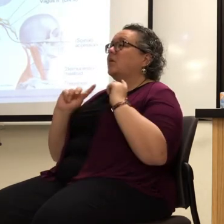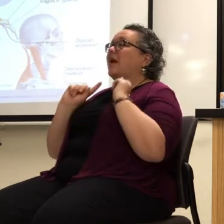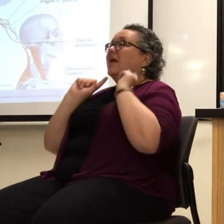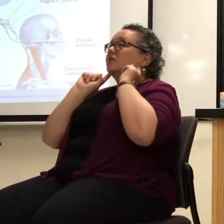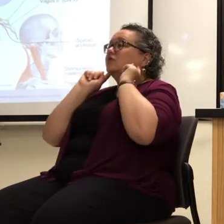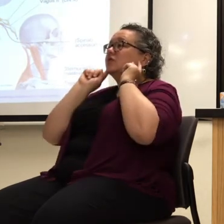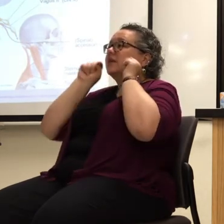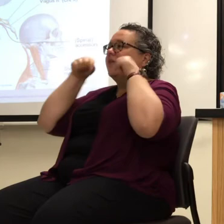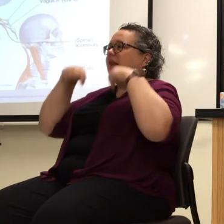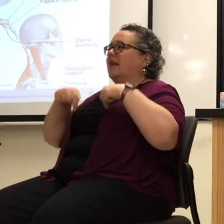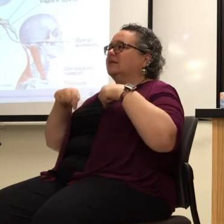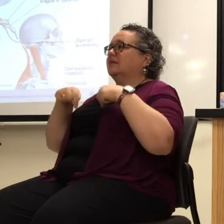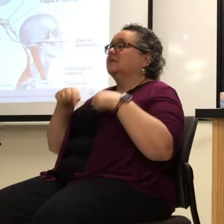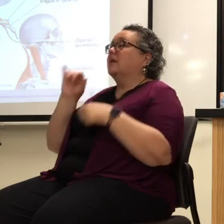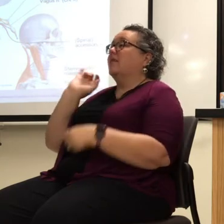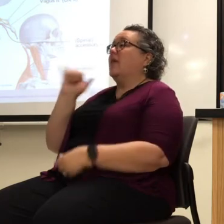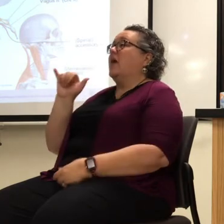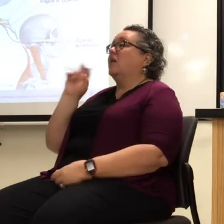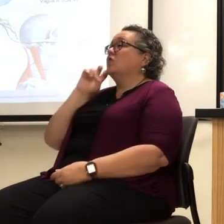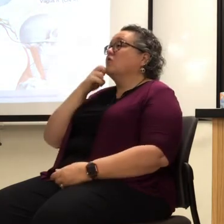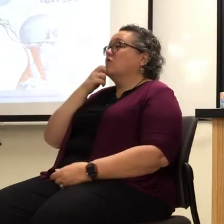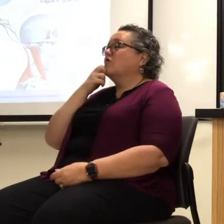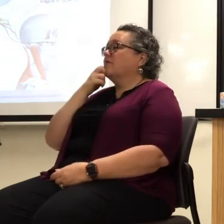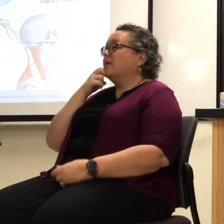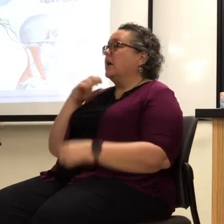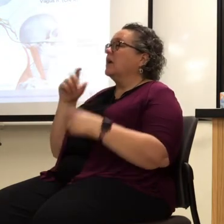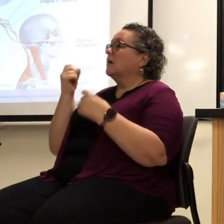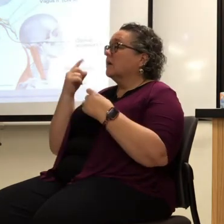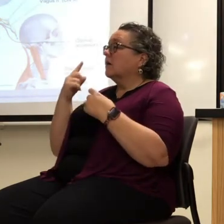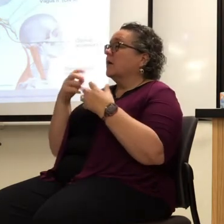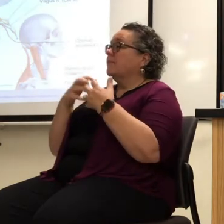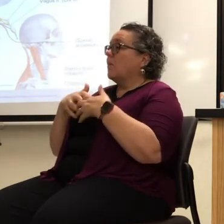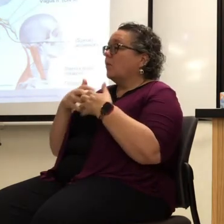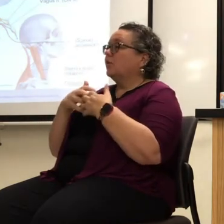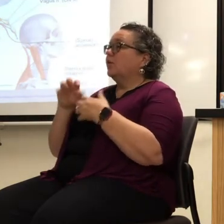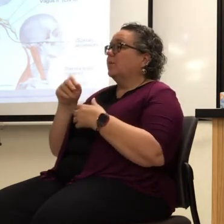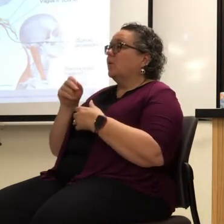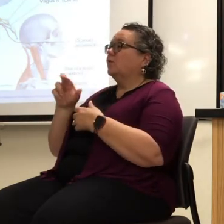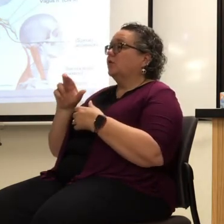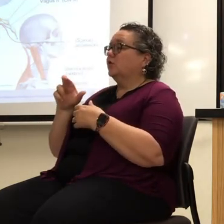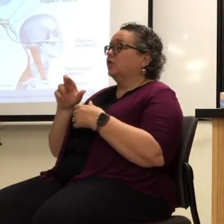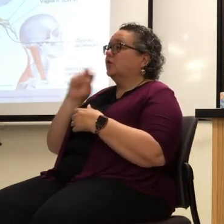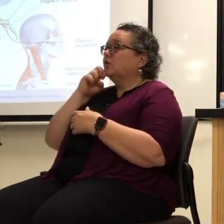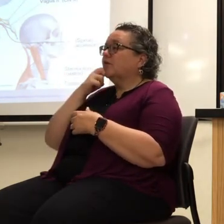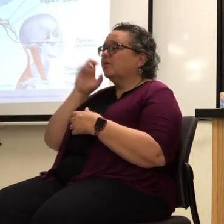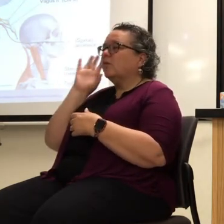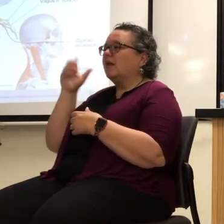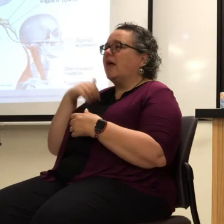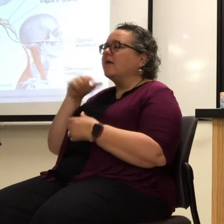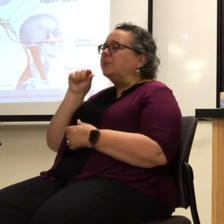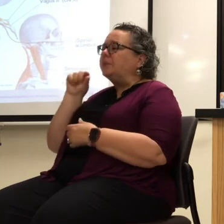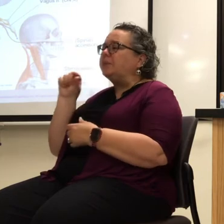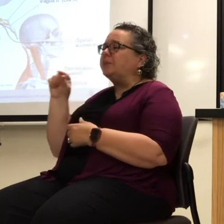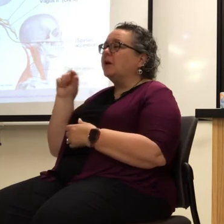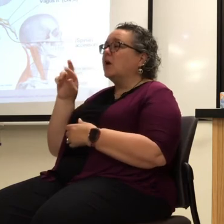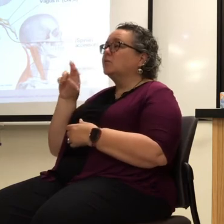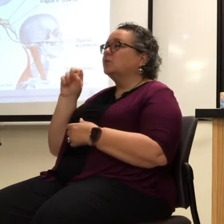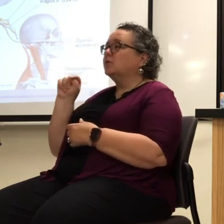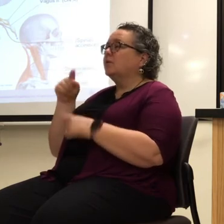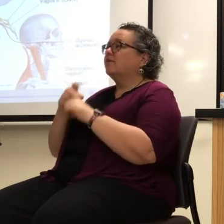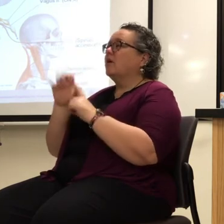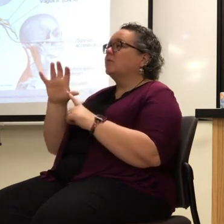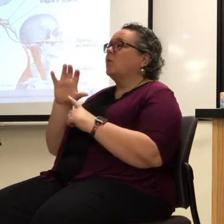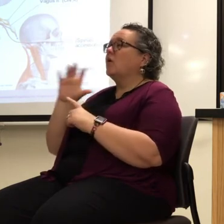And this nerve, which is a motor nerve, it's gonna get little roots from your cervical spinal